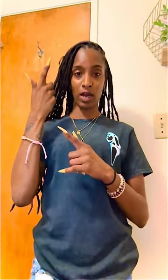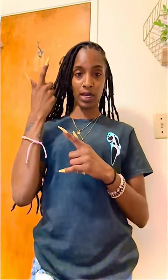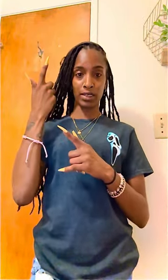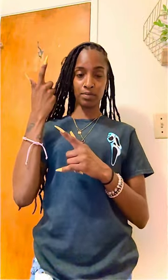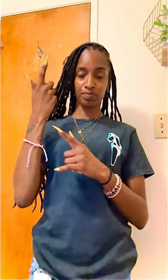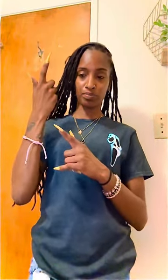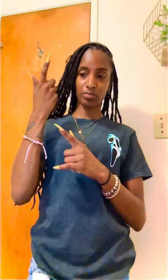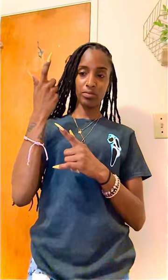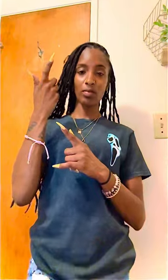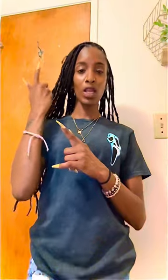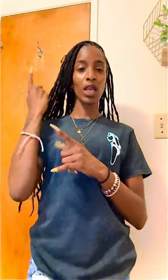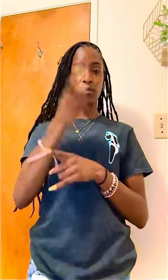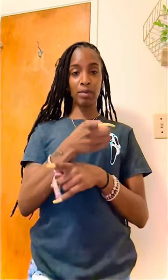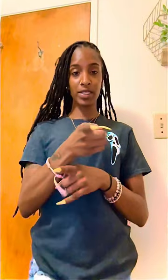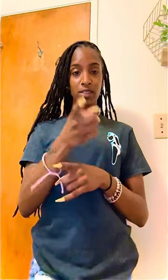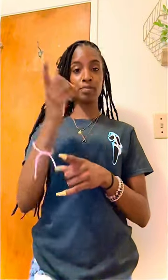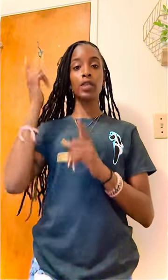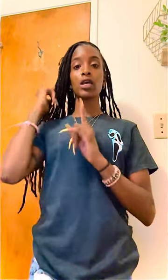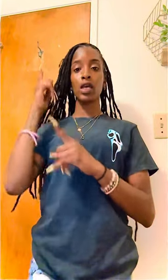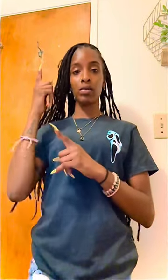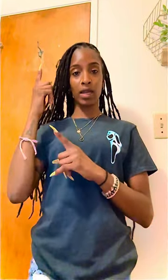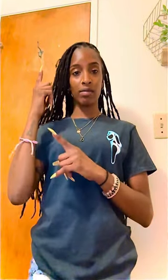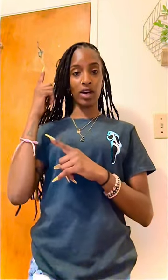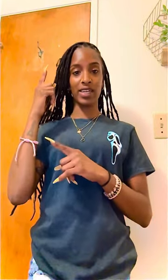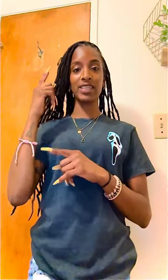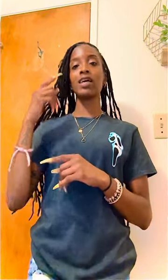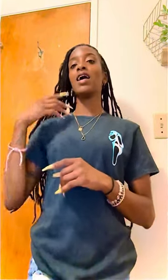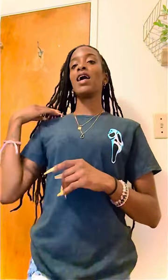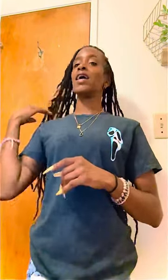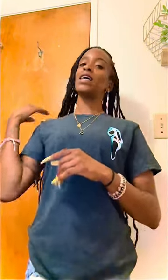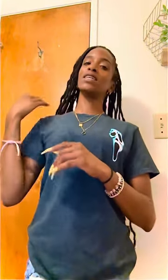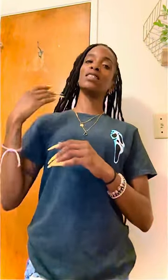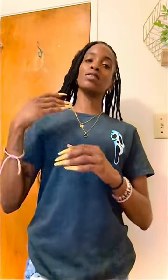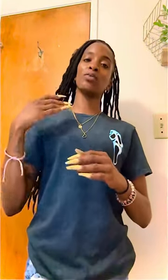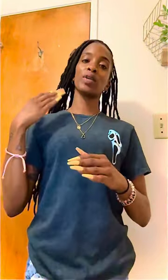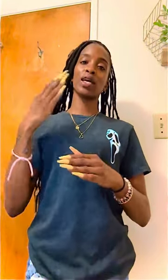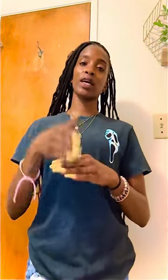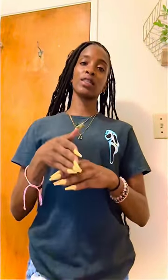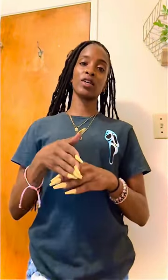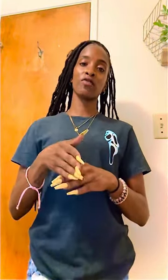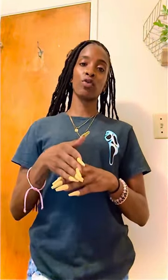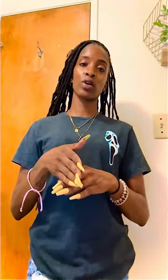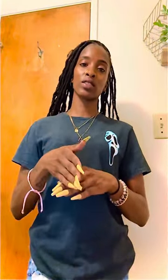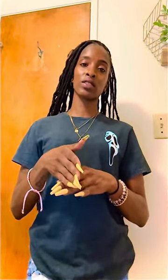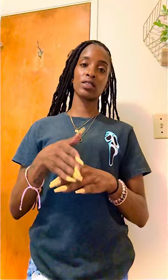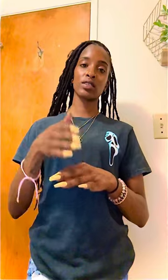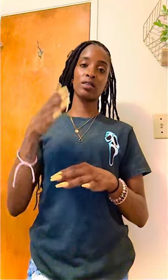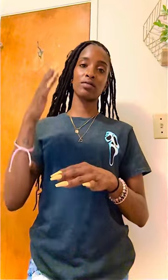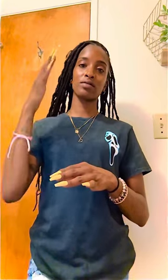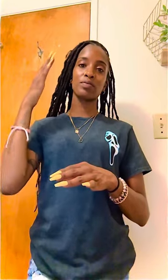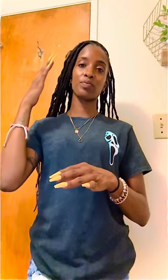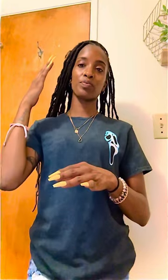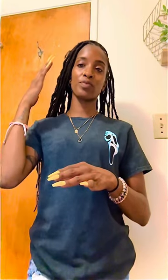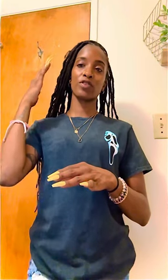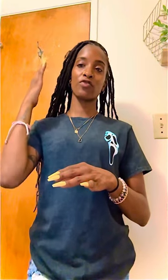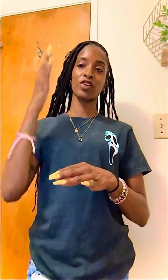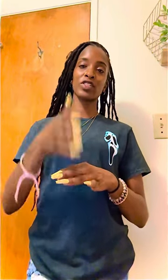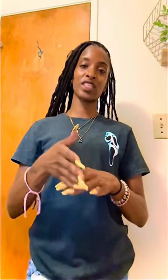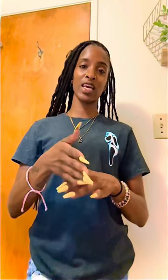mind, and my pizza, keep that in mind. And when I got there, of course, first thing